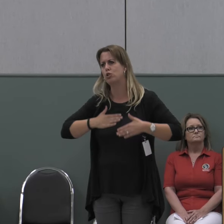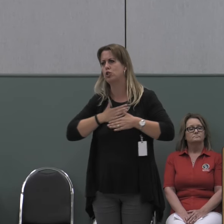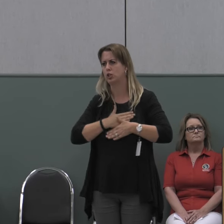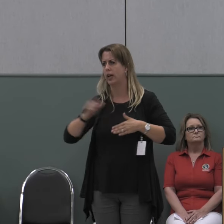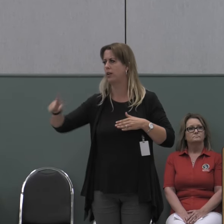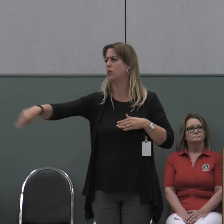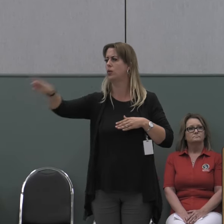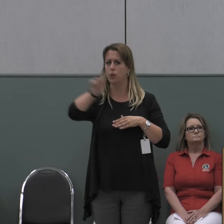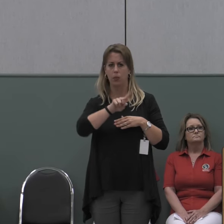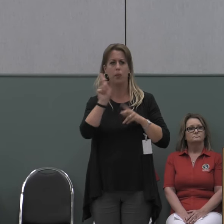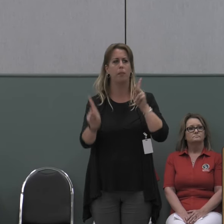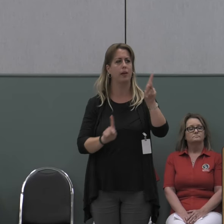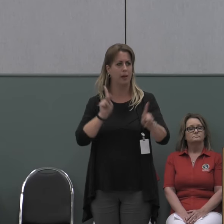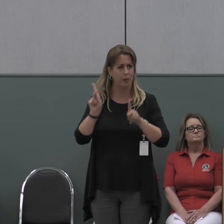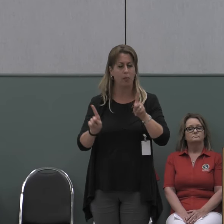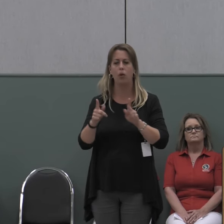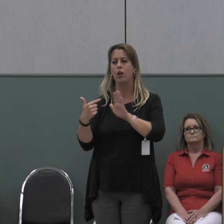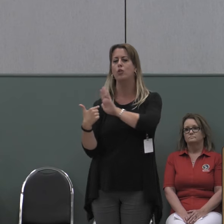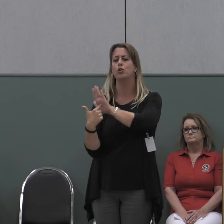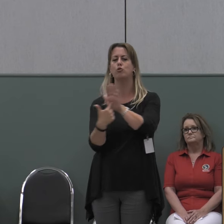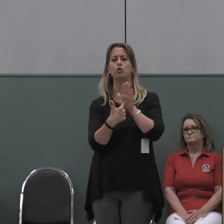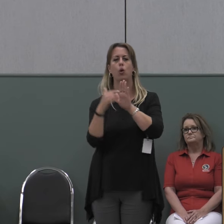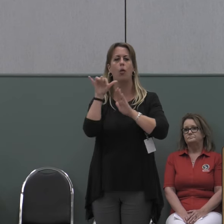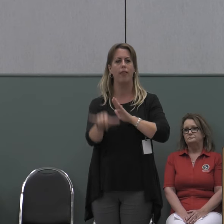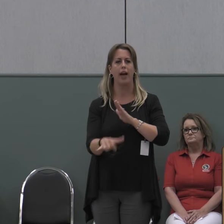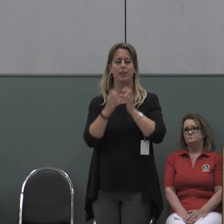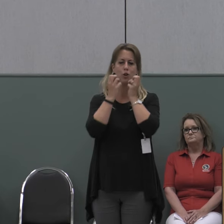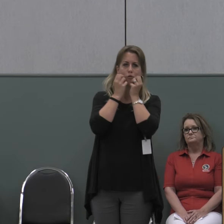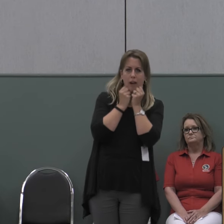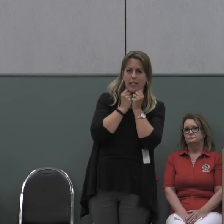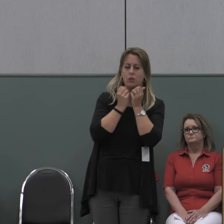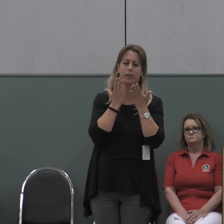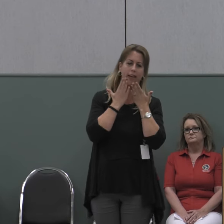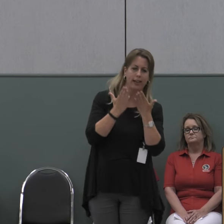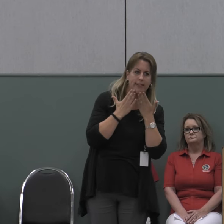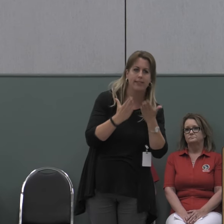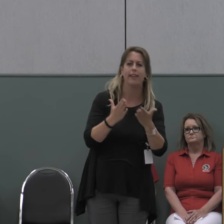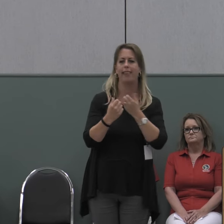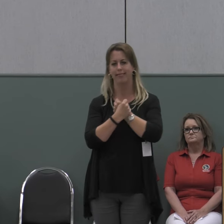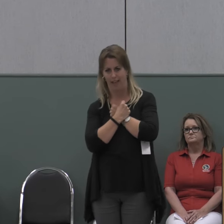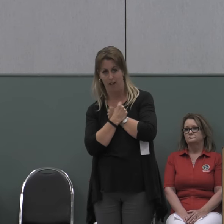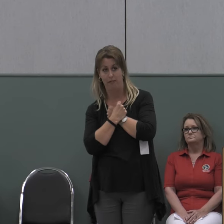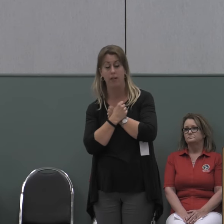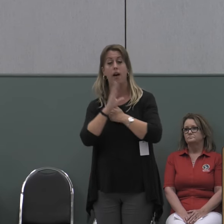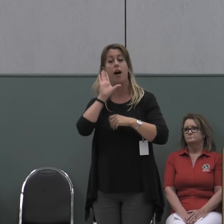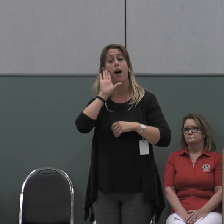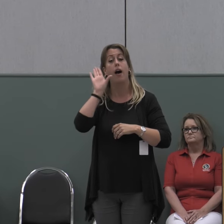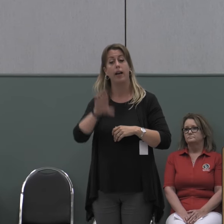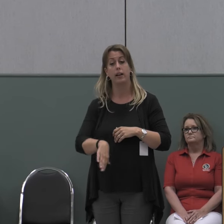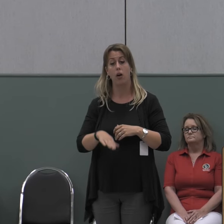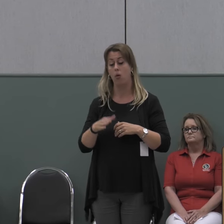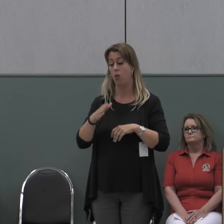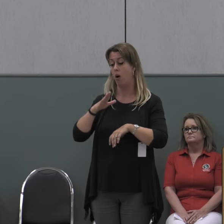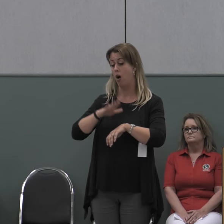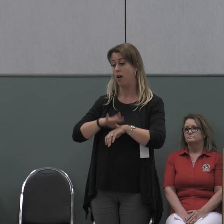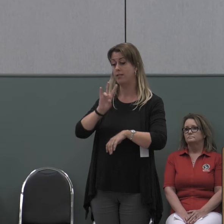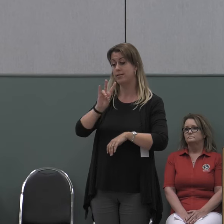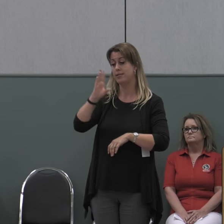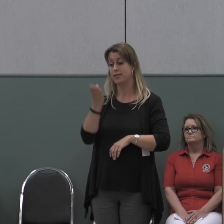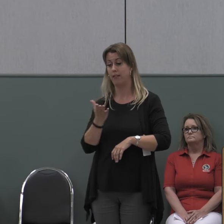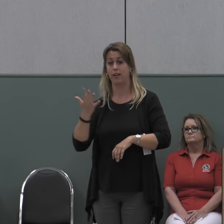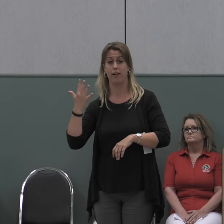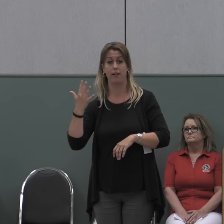incidents. Showing us that love, that gratitude. I know we were challenged on 7-5 with that